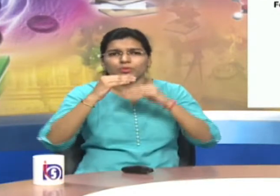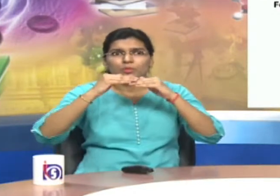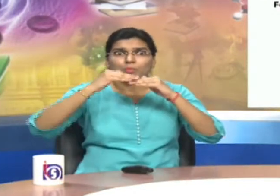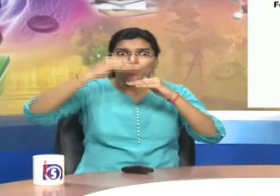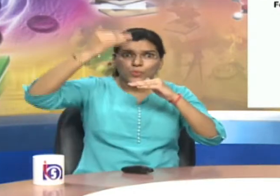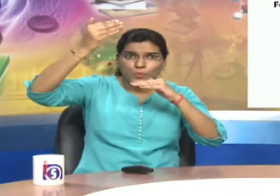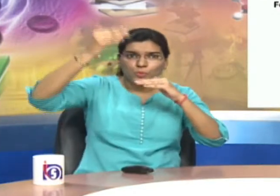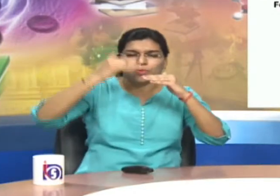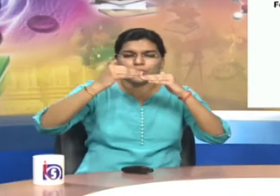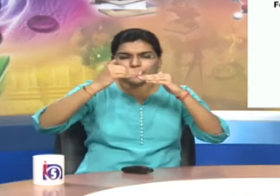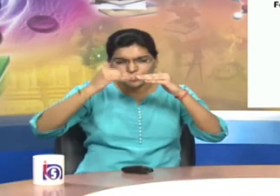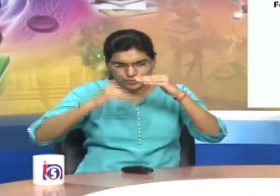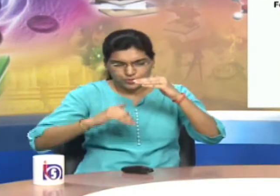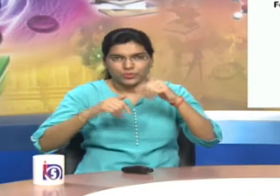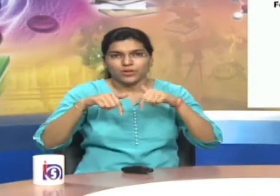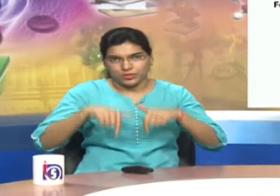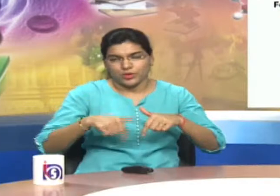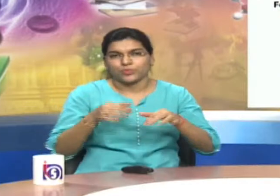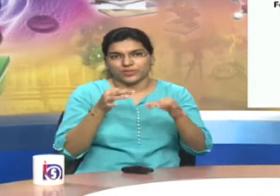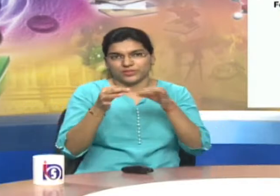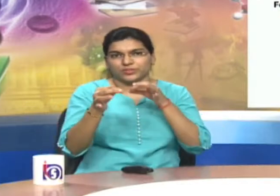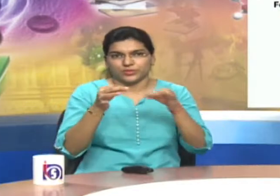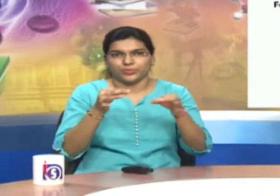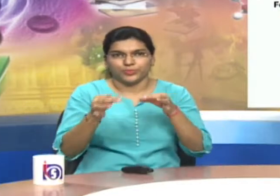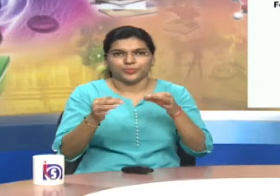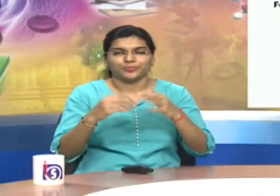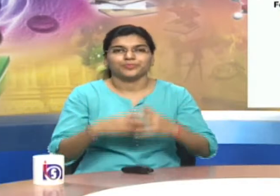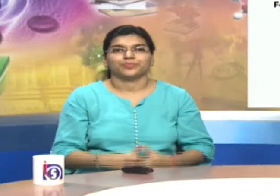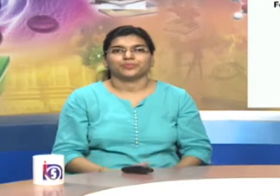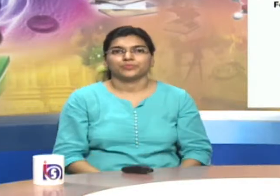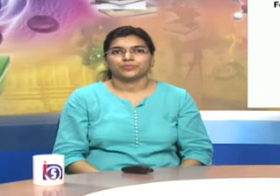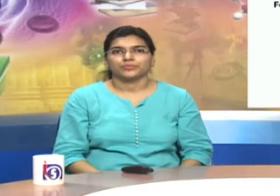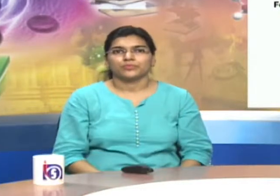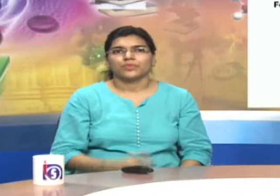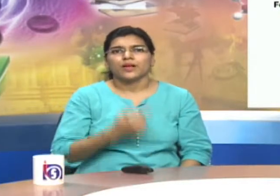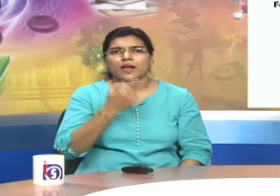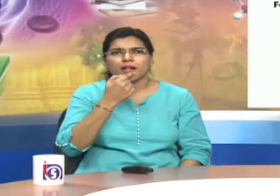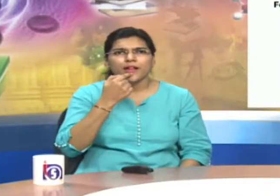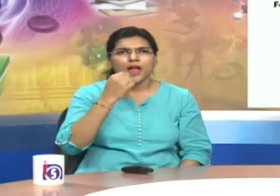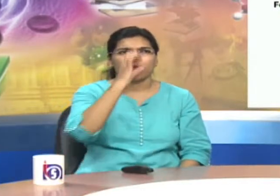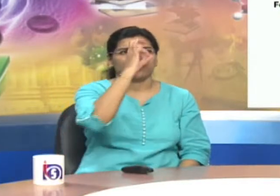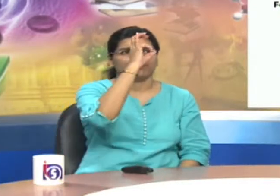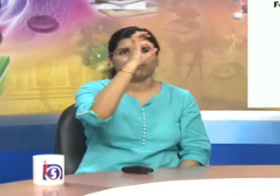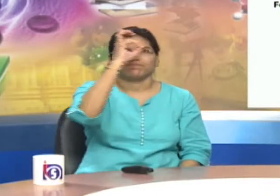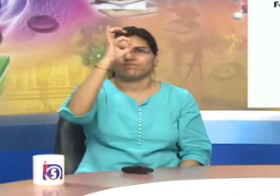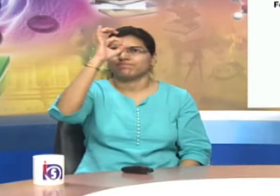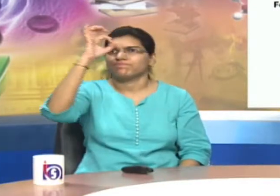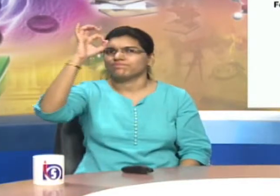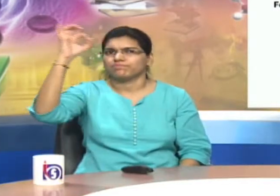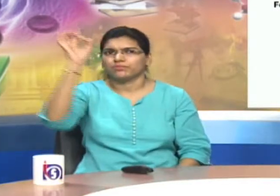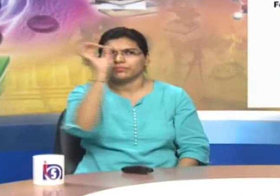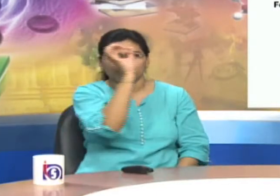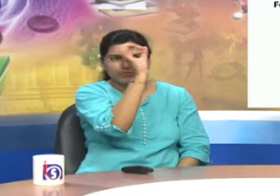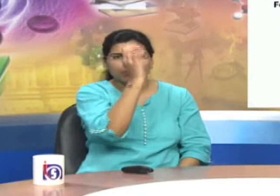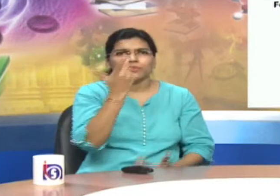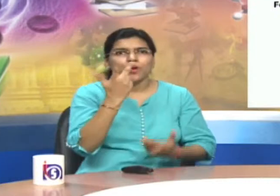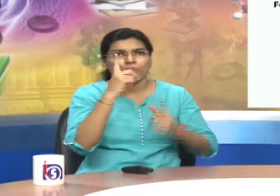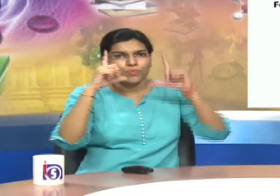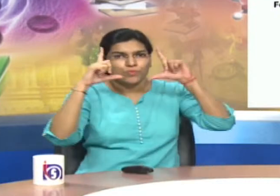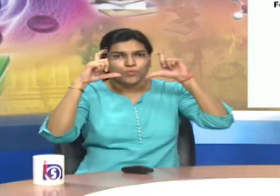Like whenever you have to do any calculation, plus, minus, more than or less than, I will explain using the pictures.